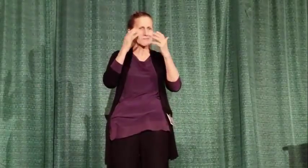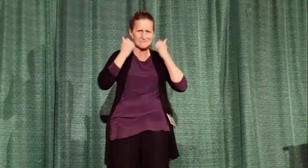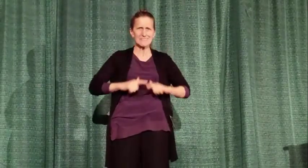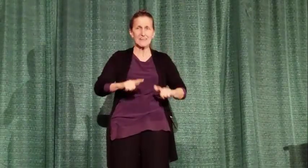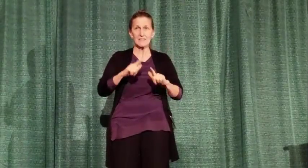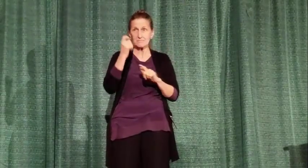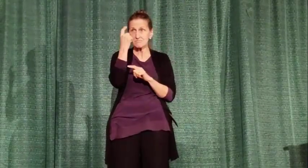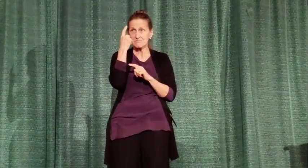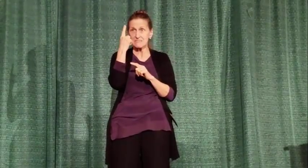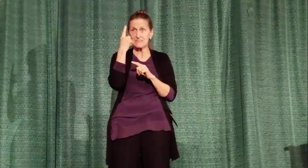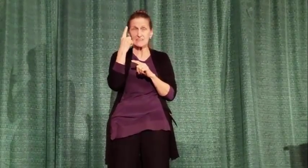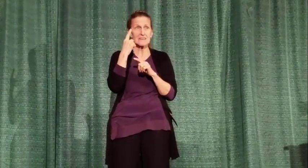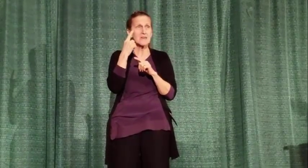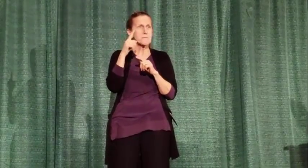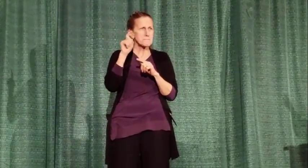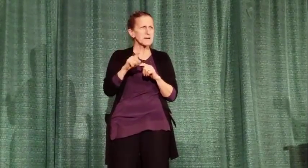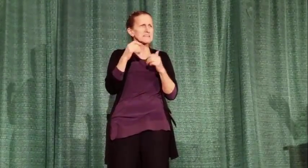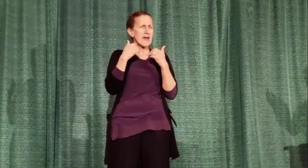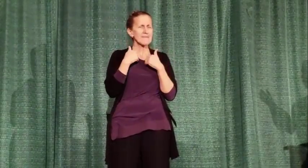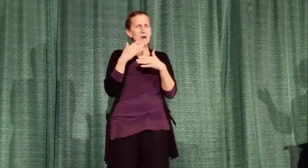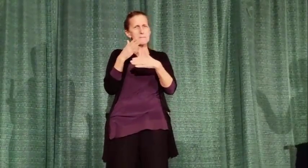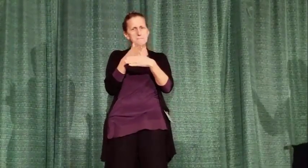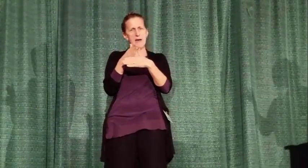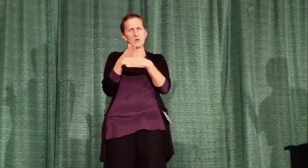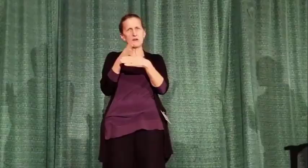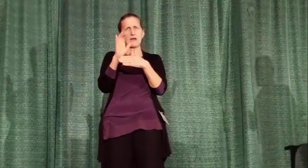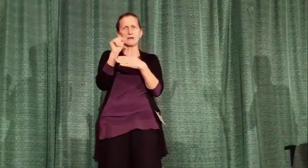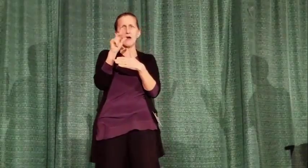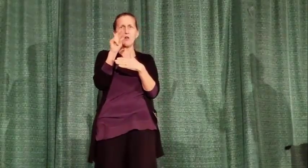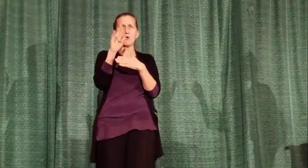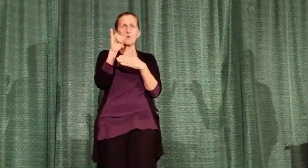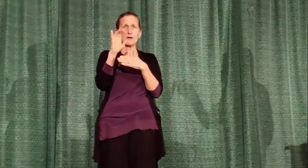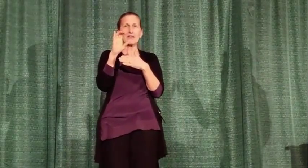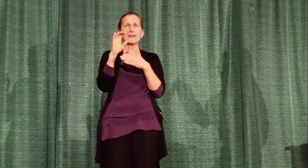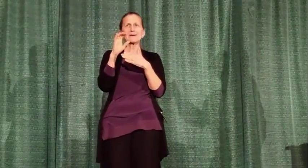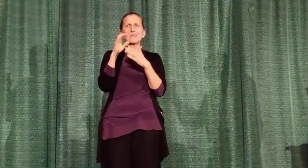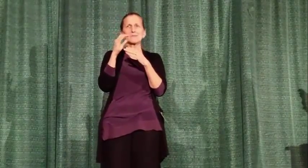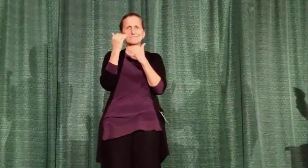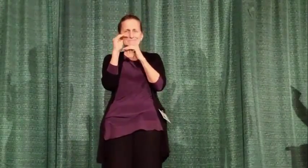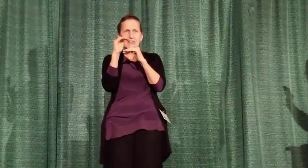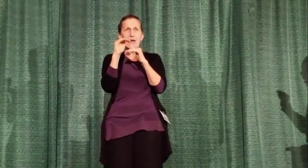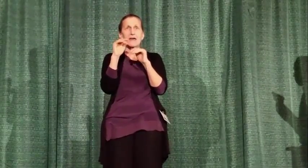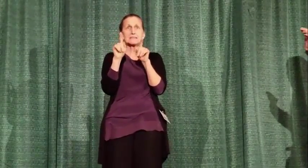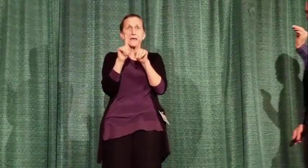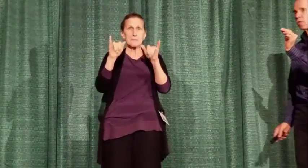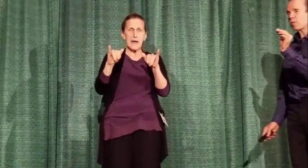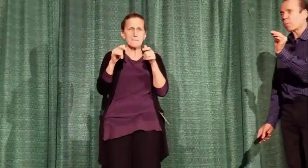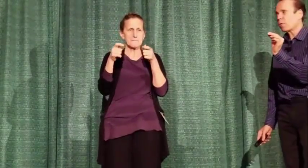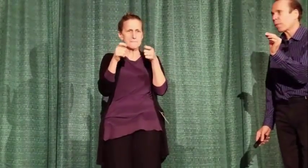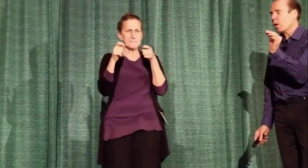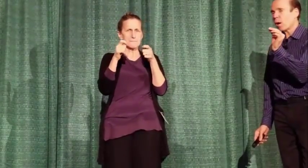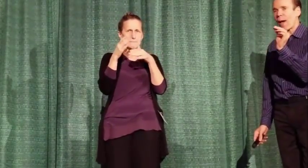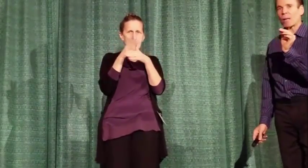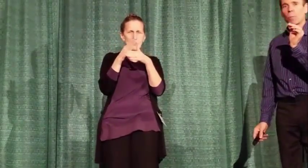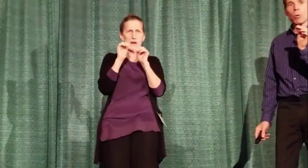now? And the tissues make you have to have moderate caloric restriction at the same time as you moderate your